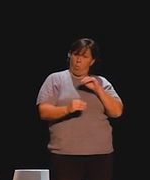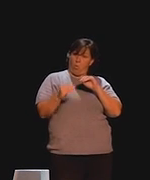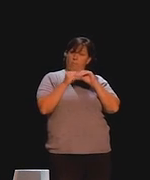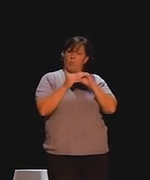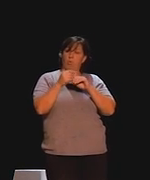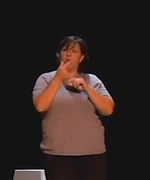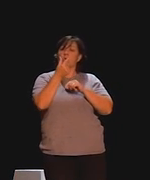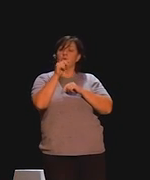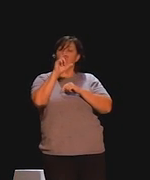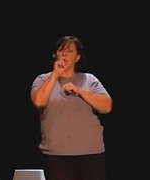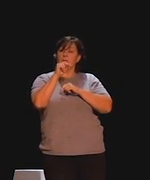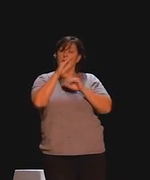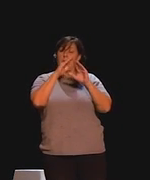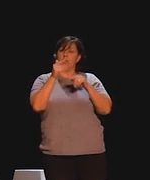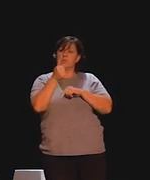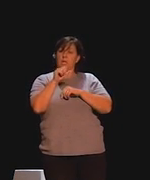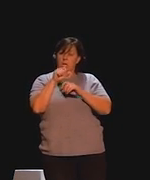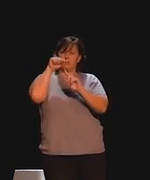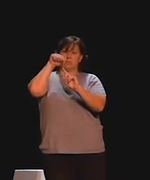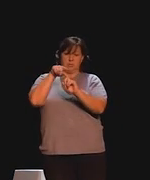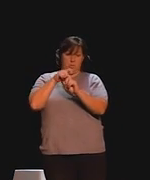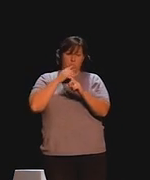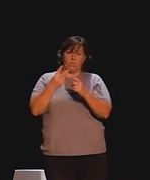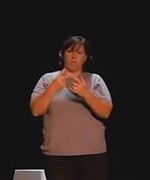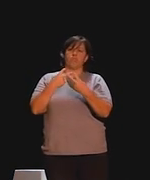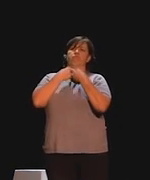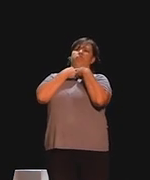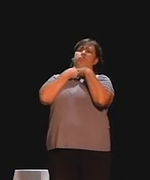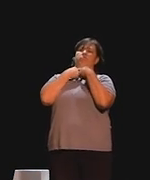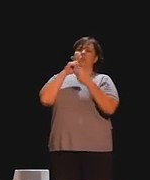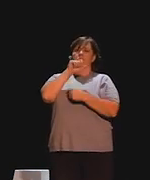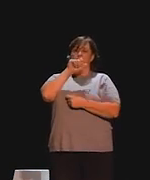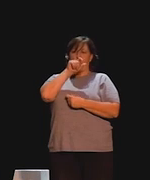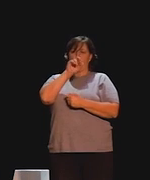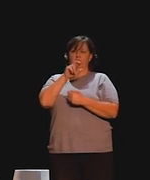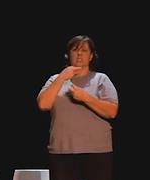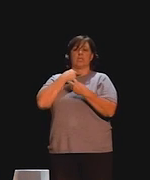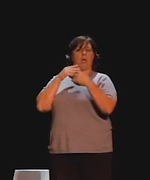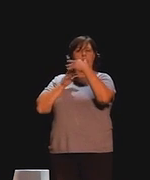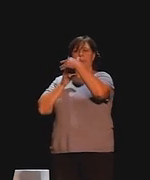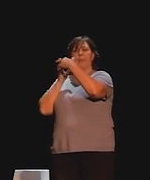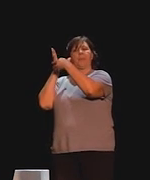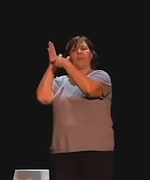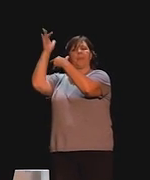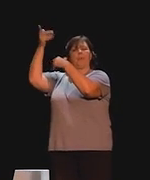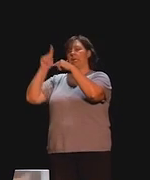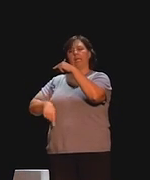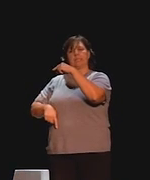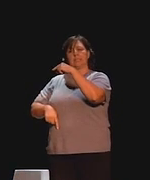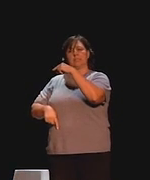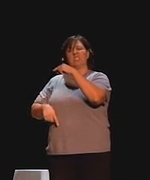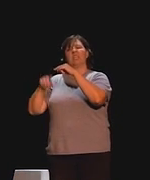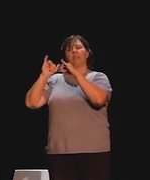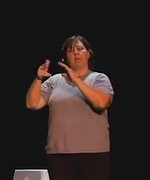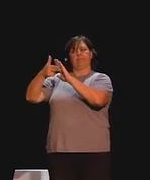atmosphere, we trap that solar energy in. And it warms our planet hotter than what we're really prepared for. This is climate